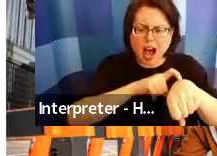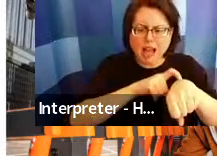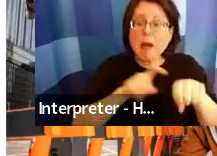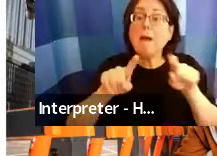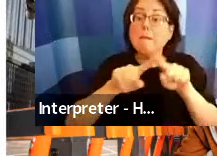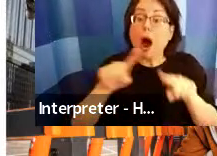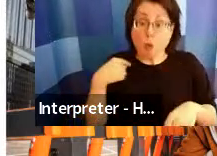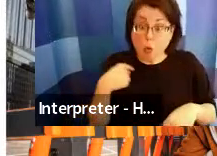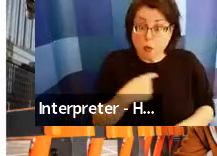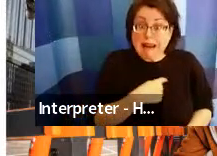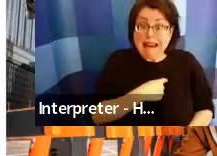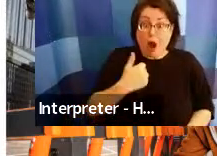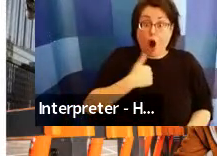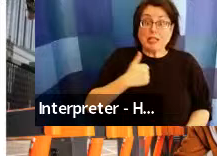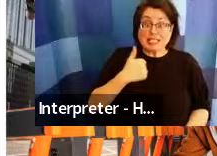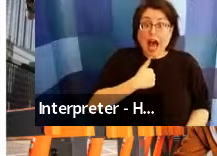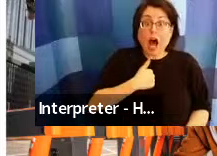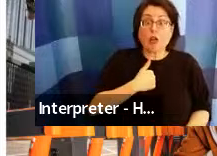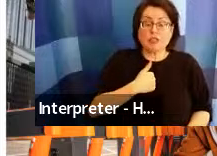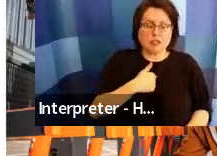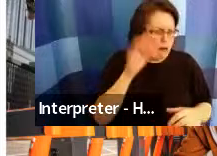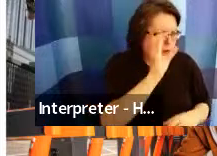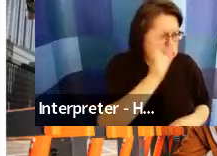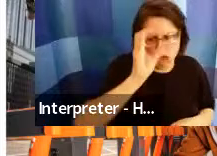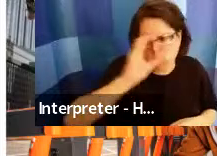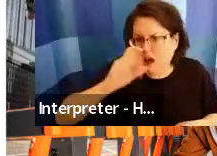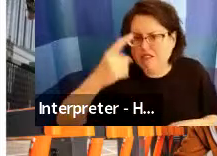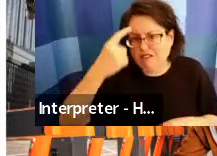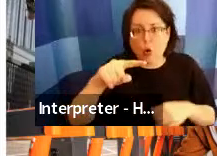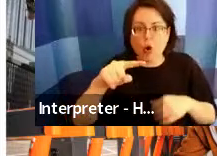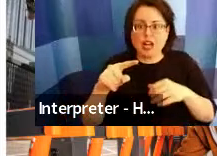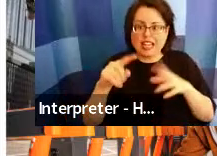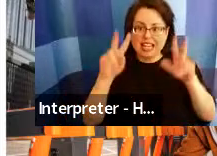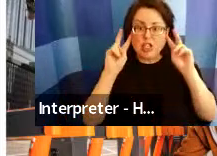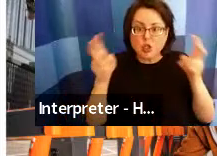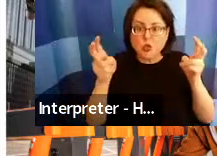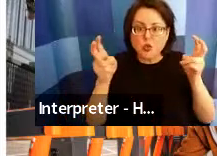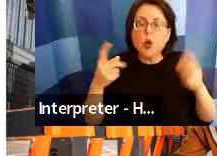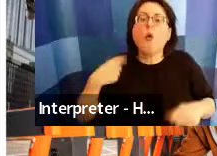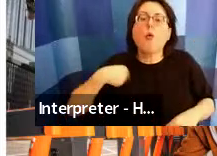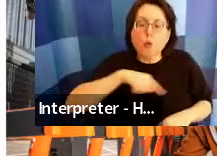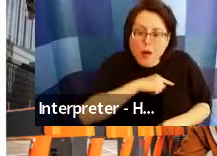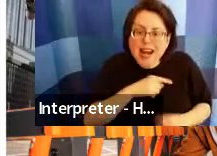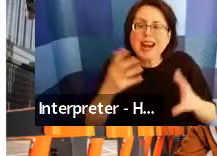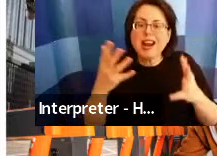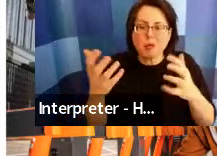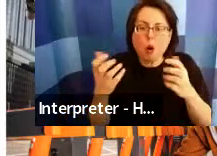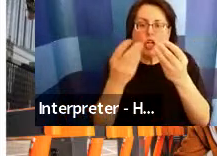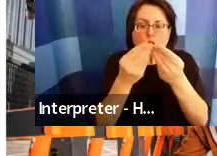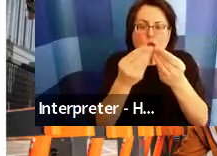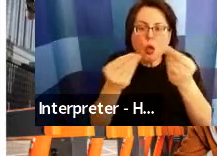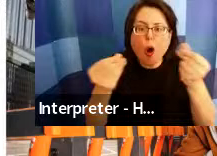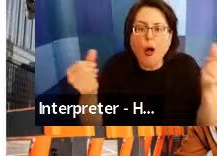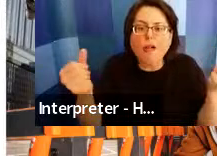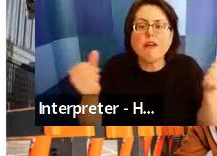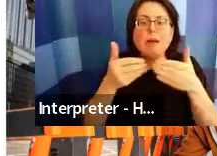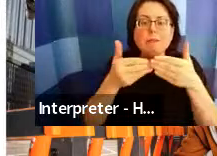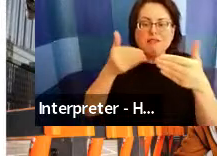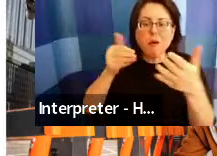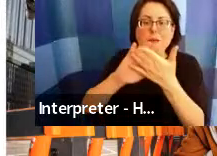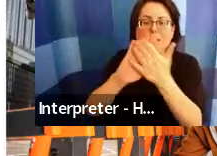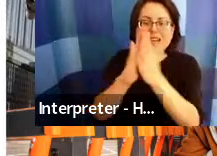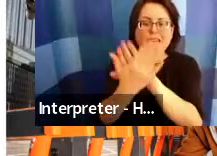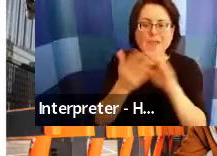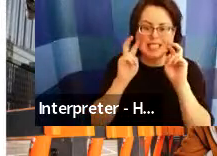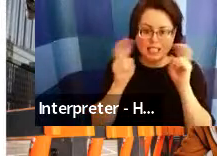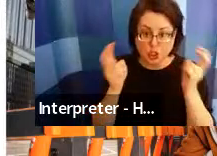proactively trying to find these issues and resolve them. So while we may not have exact numbers to share today, I can